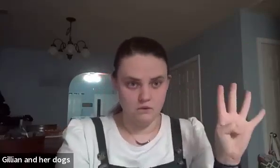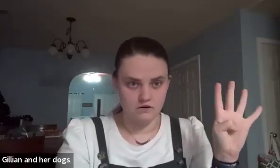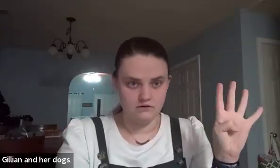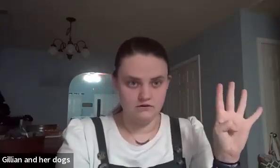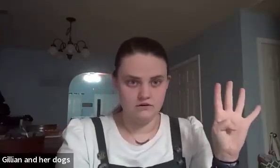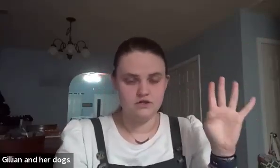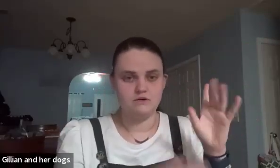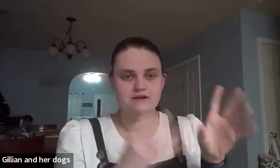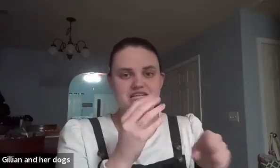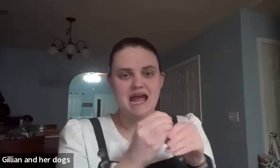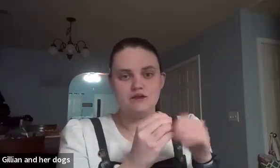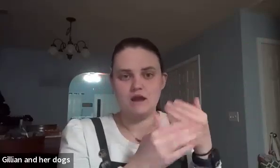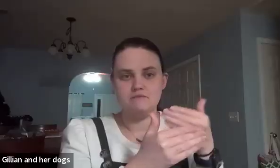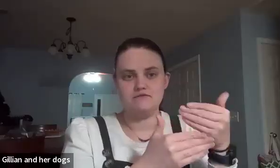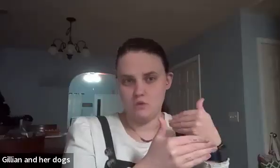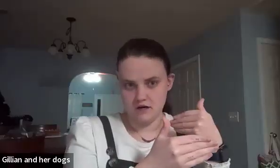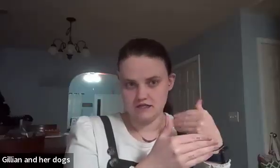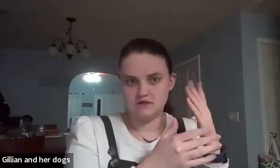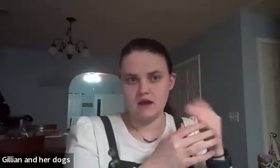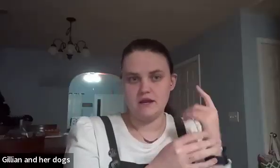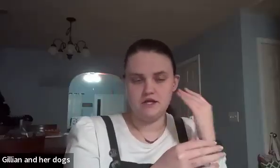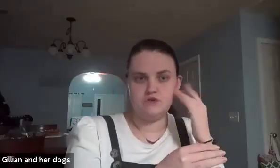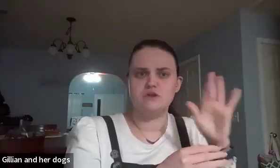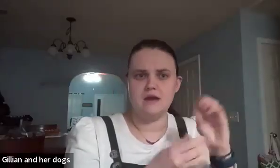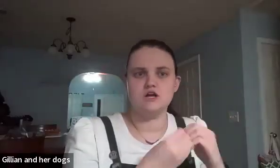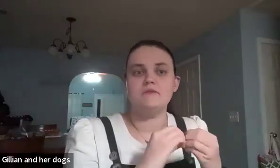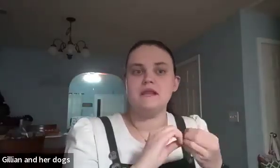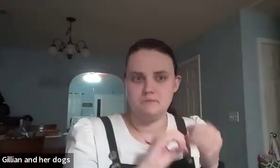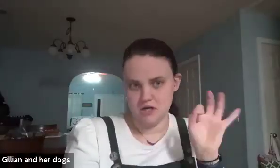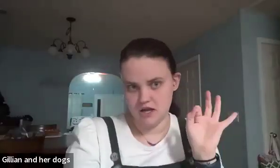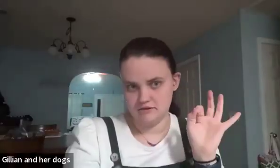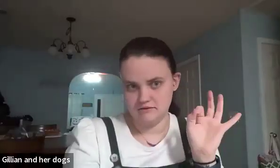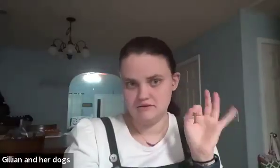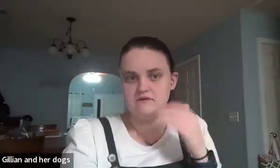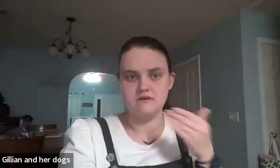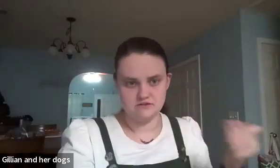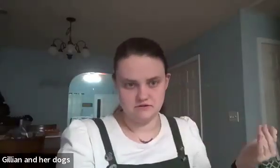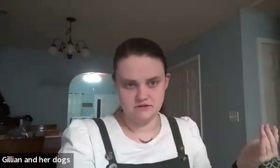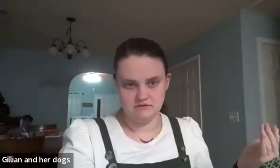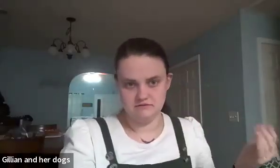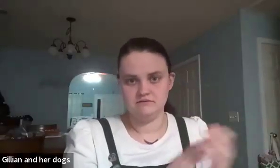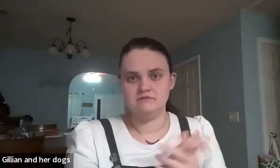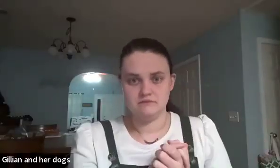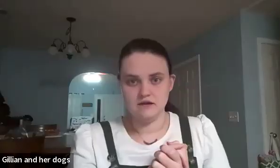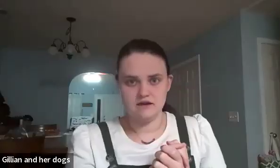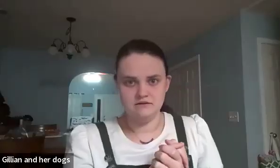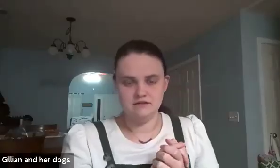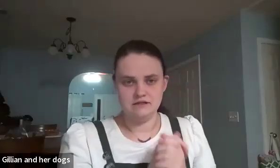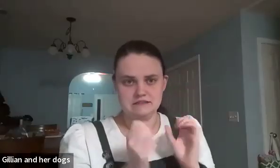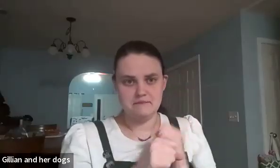934. So I just add it right before it. So that way it knows, okay, I'm talking about the number nine, that sort of thing. Okay? Does that